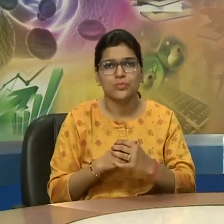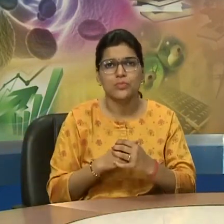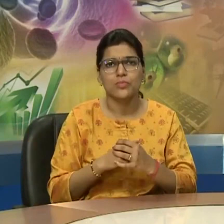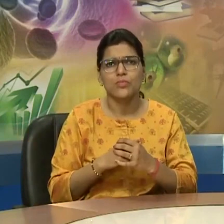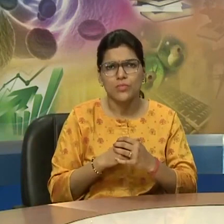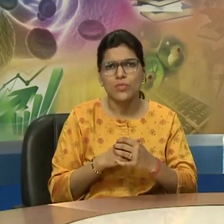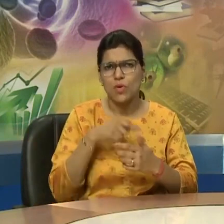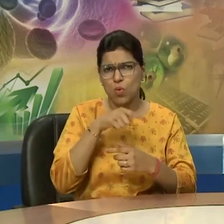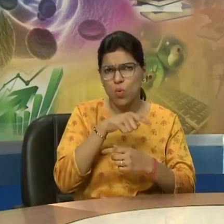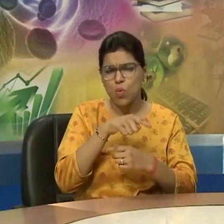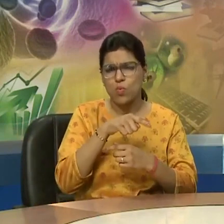But